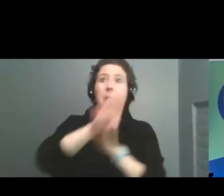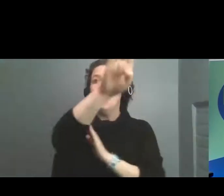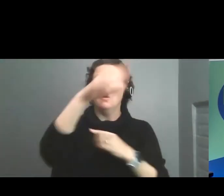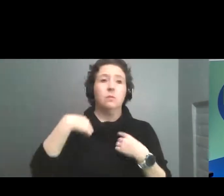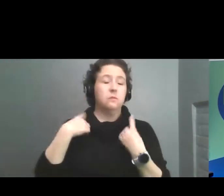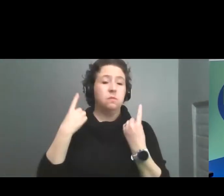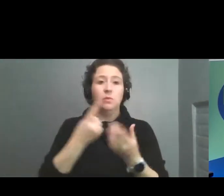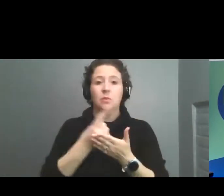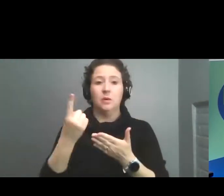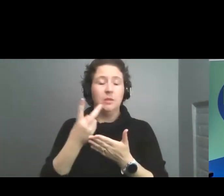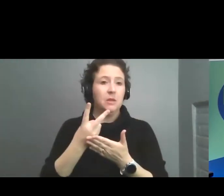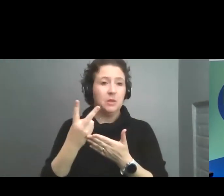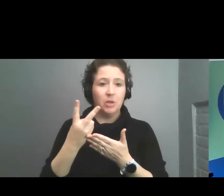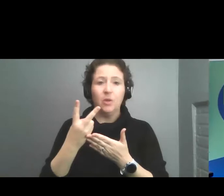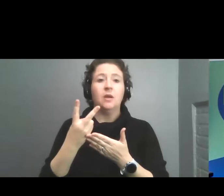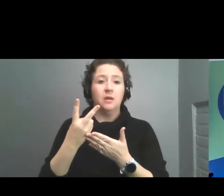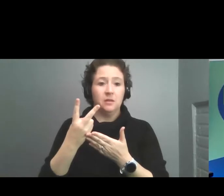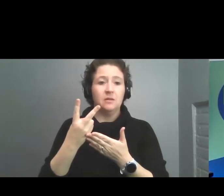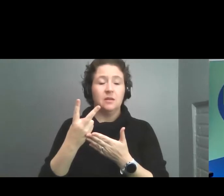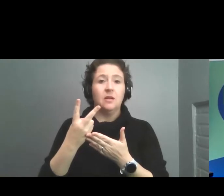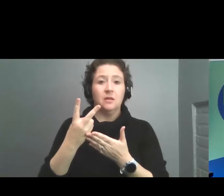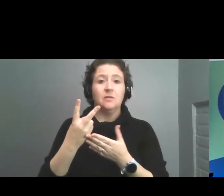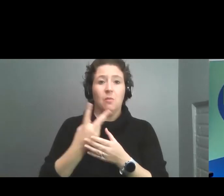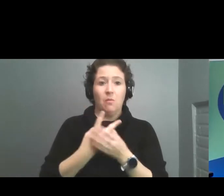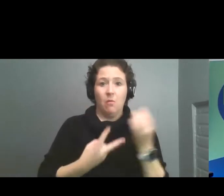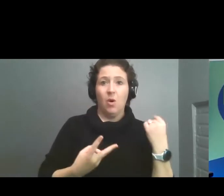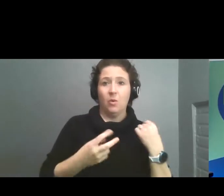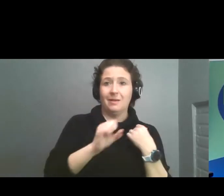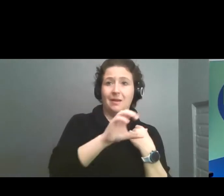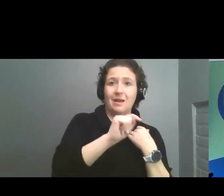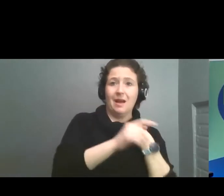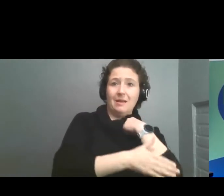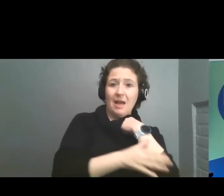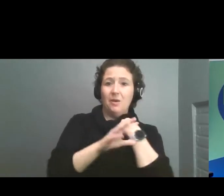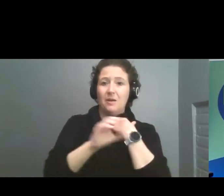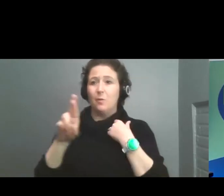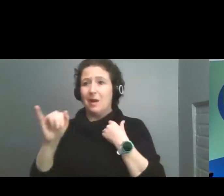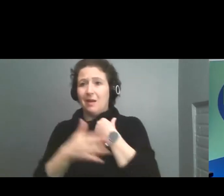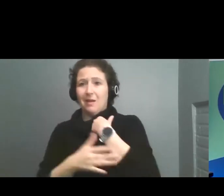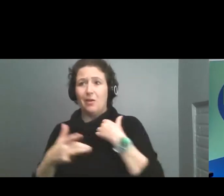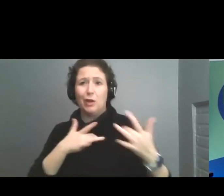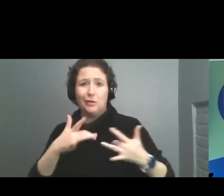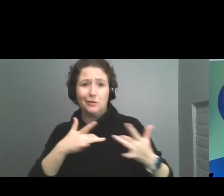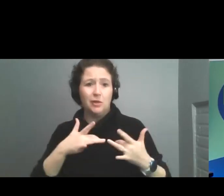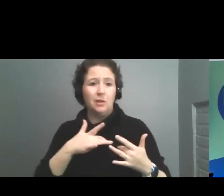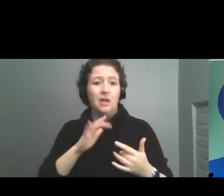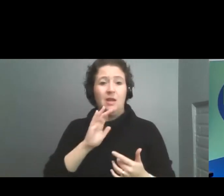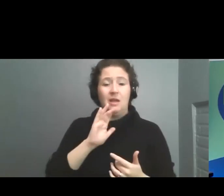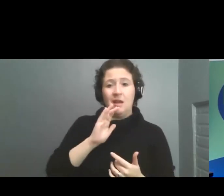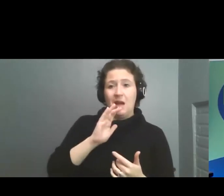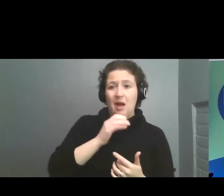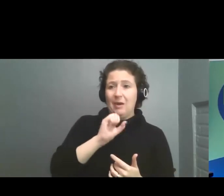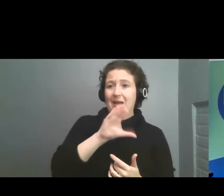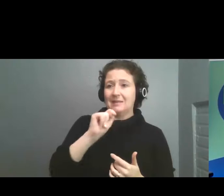week or so that has both our departments quite concerned. In Scott County, case counts have been